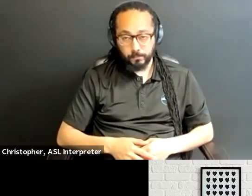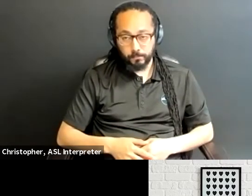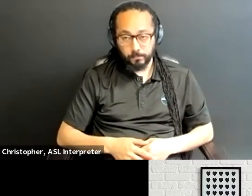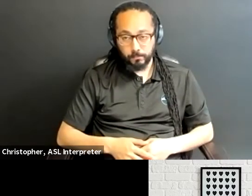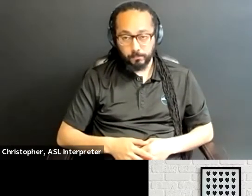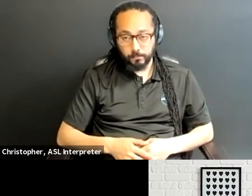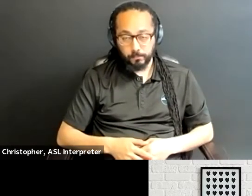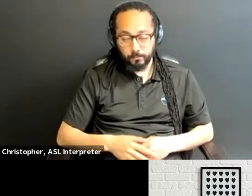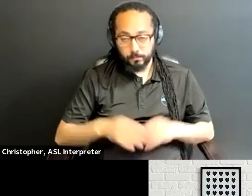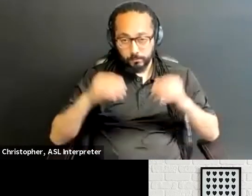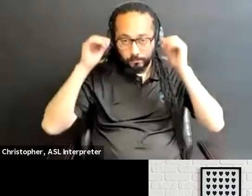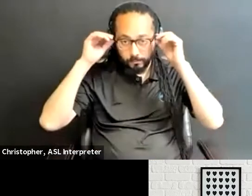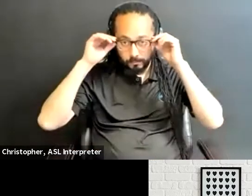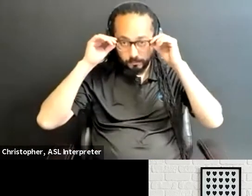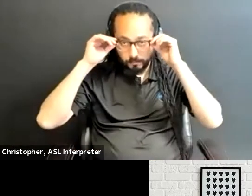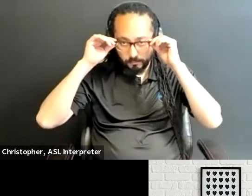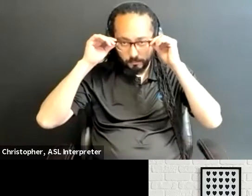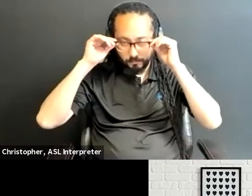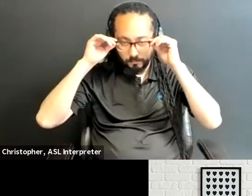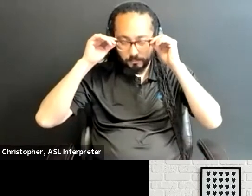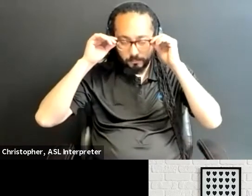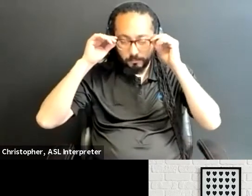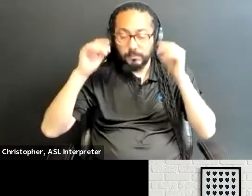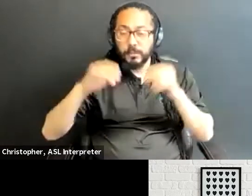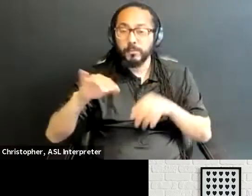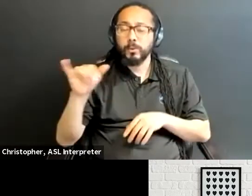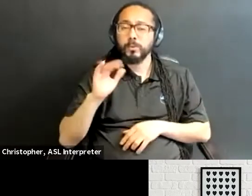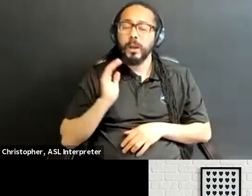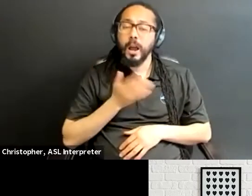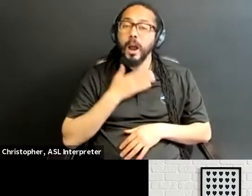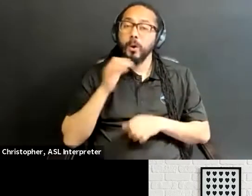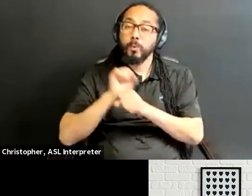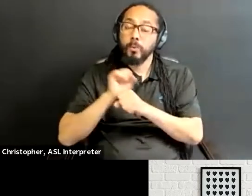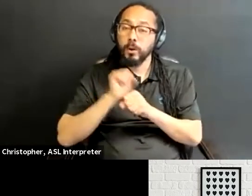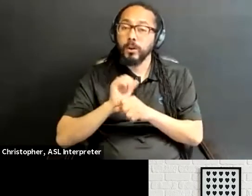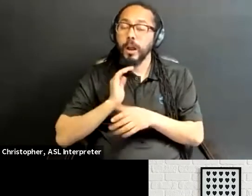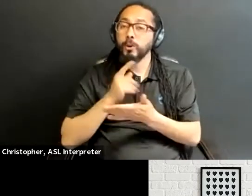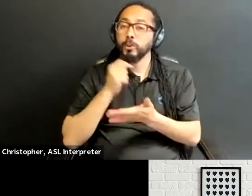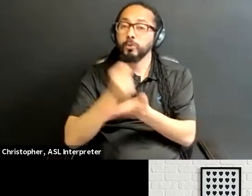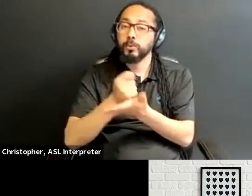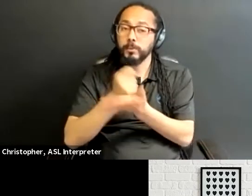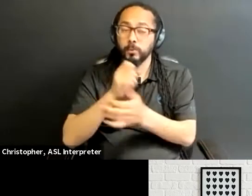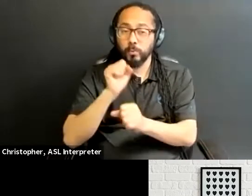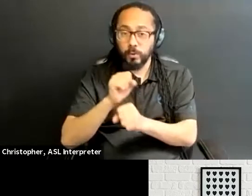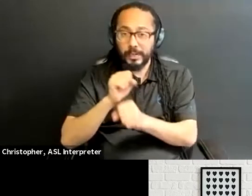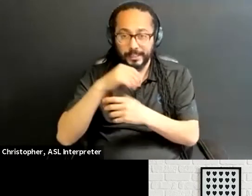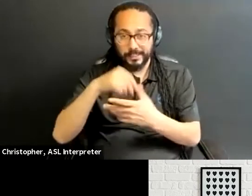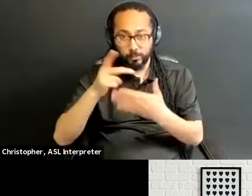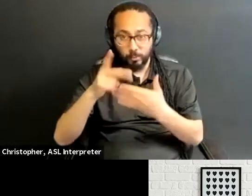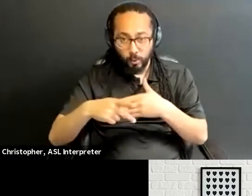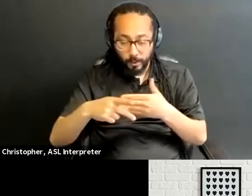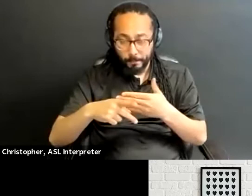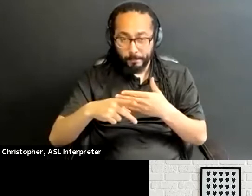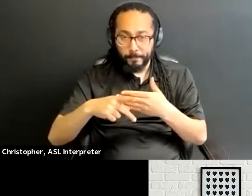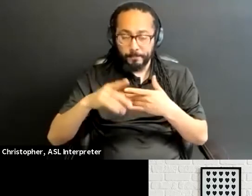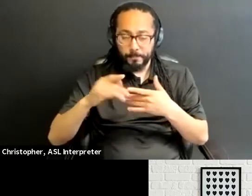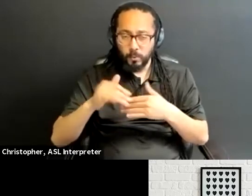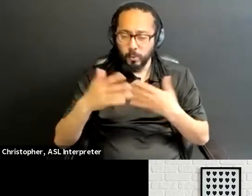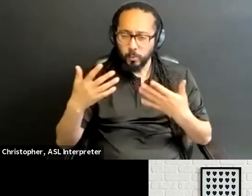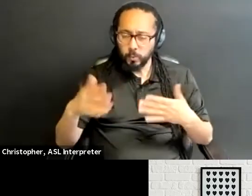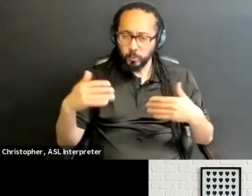good success with our work and treatment work in this program. Overall, for young people that commit sexual offenses,